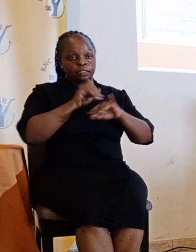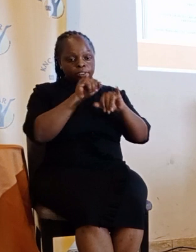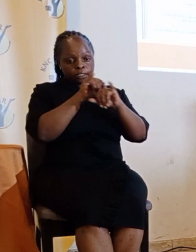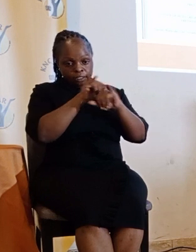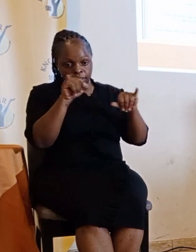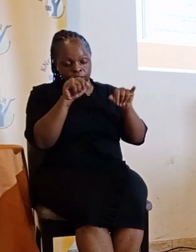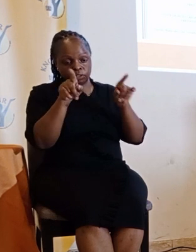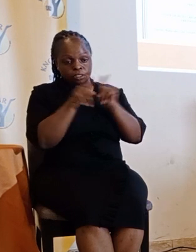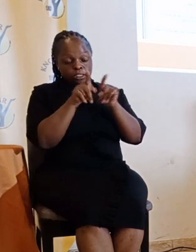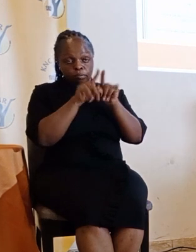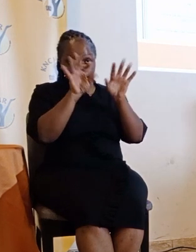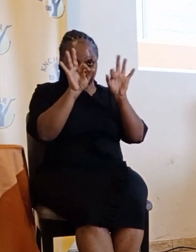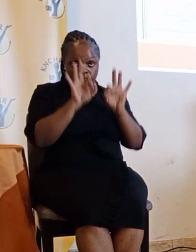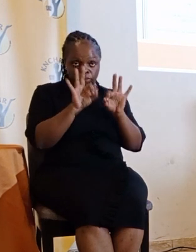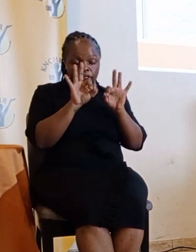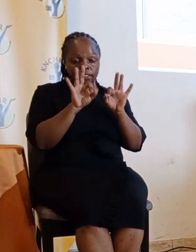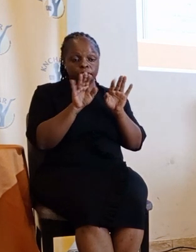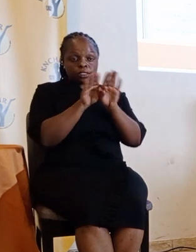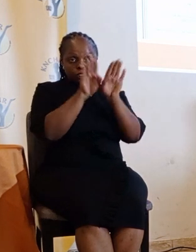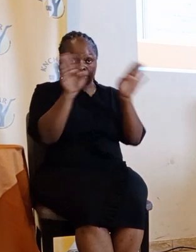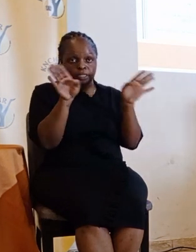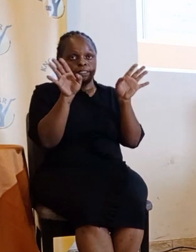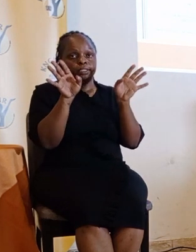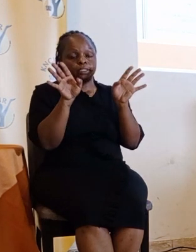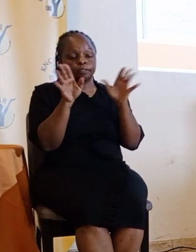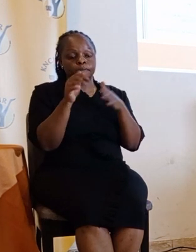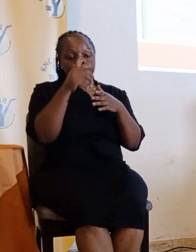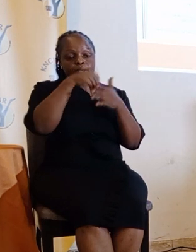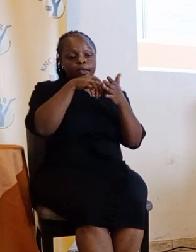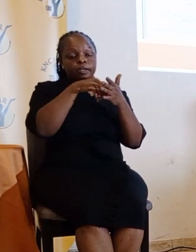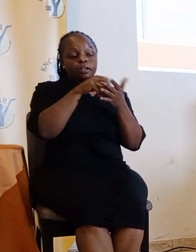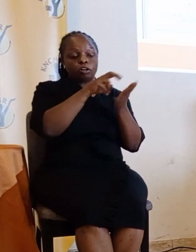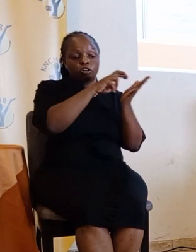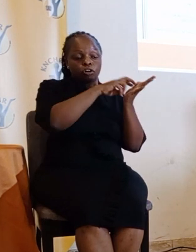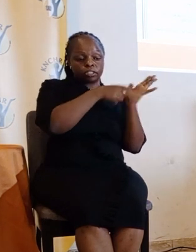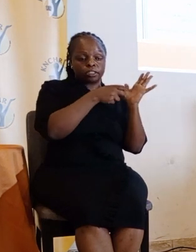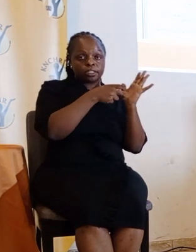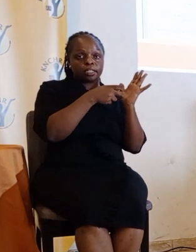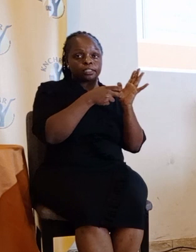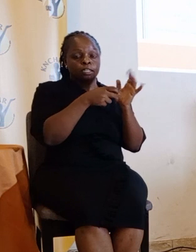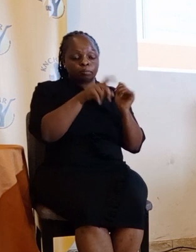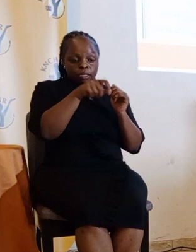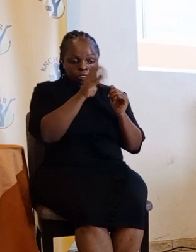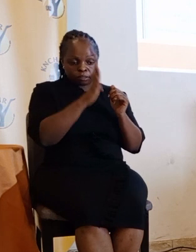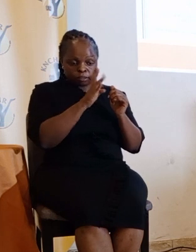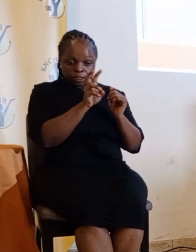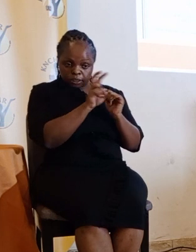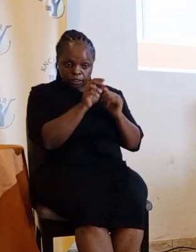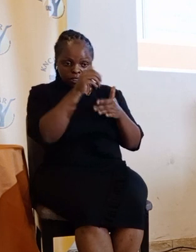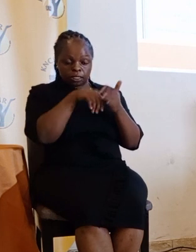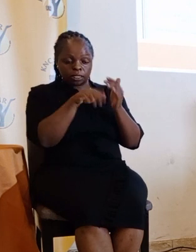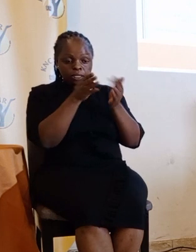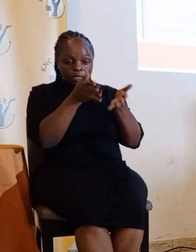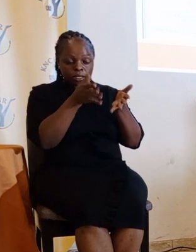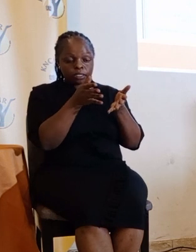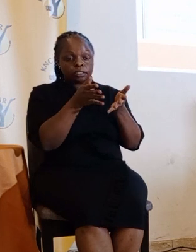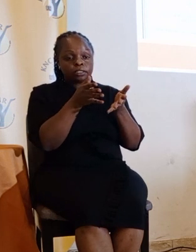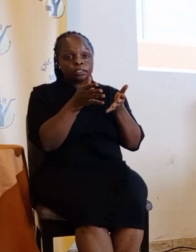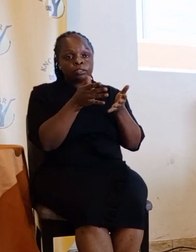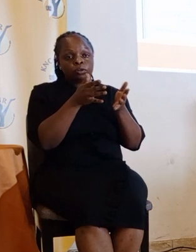sanitation, as well as accountability and transparency in the contracts and tenders must be observed in the current wave of